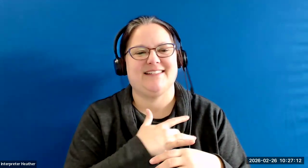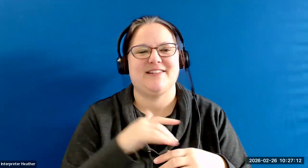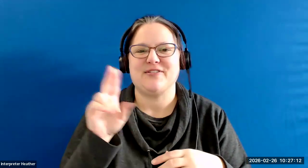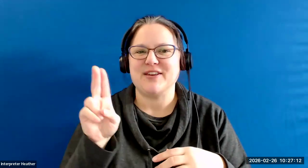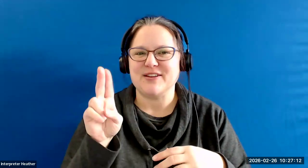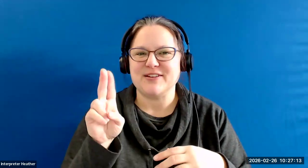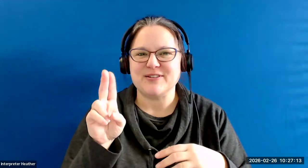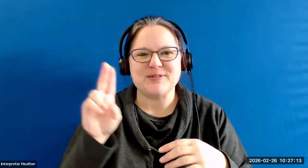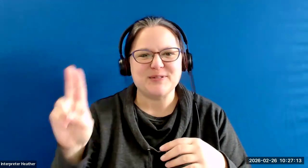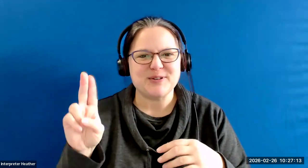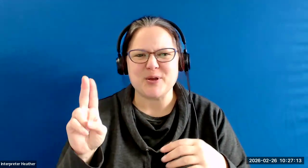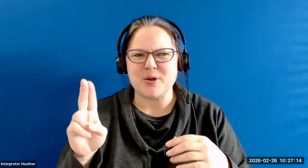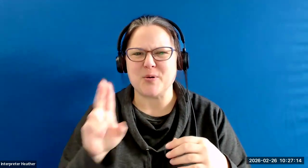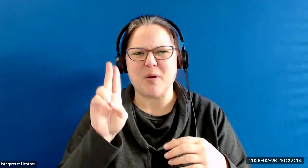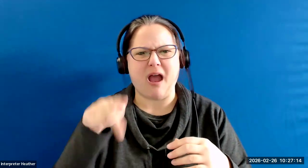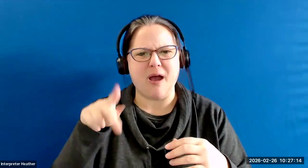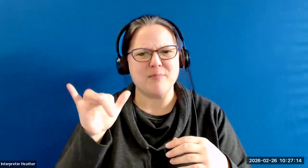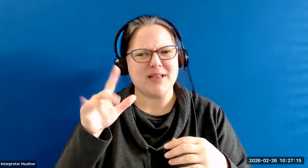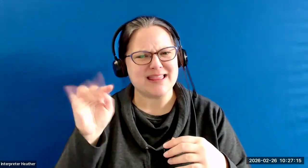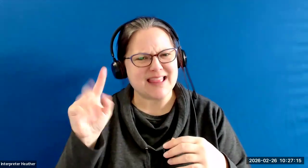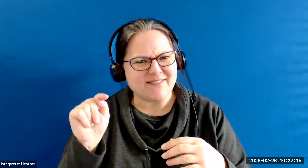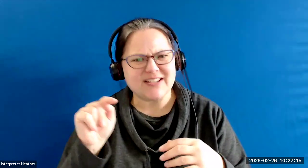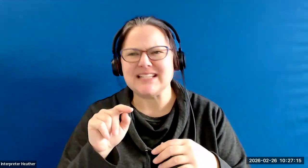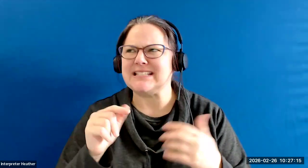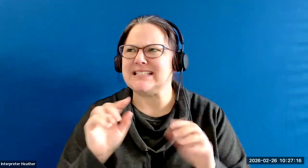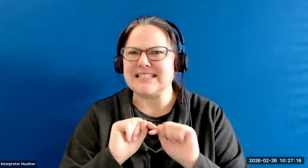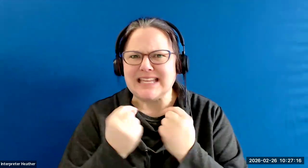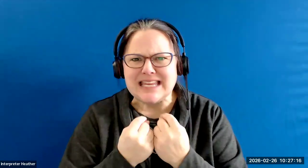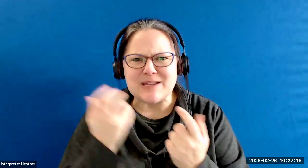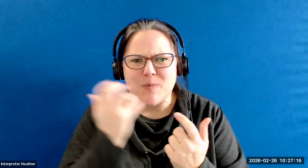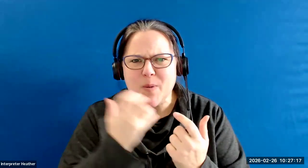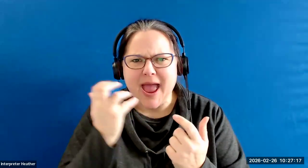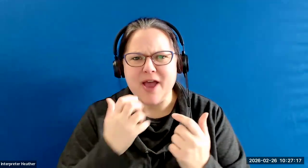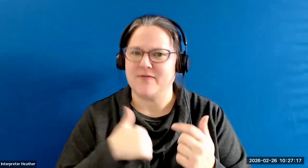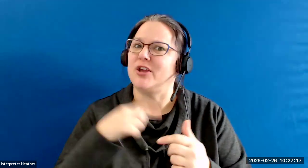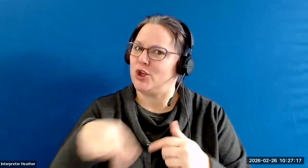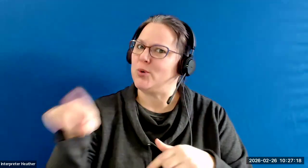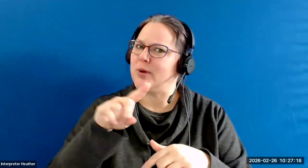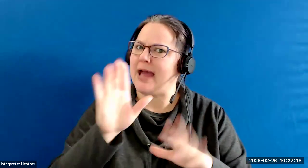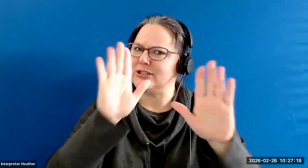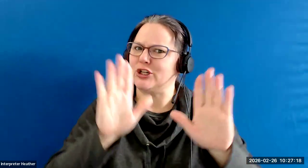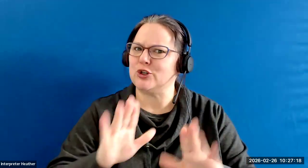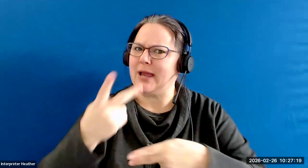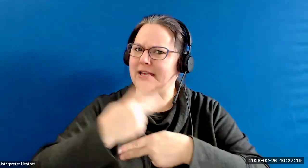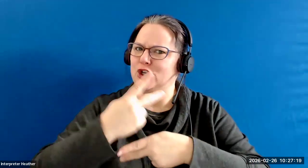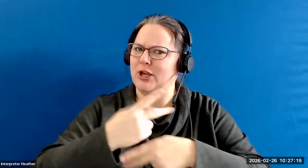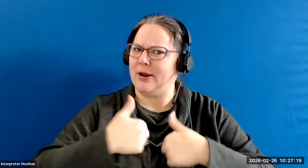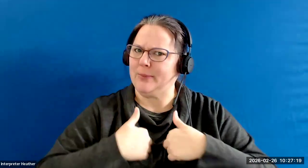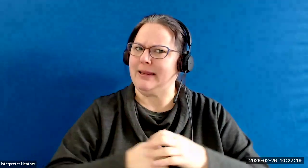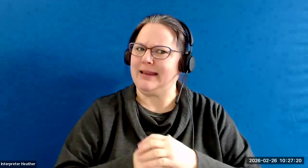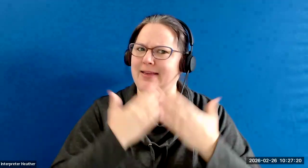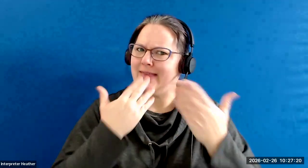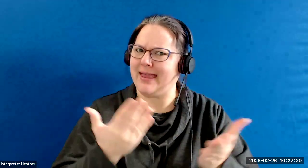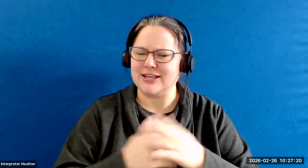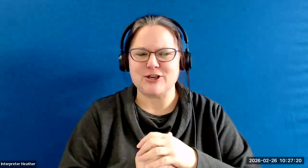team throughout this process. I've been very well taken care of, so thank you.